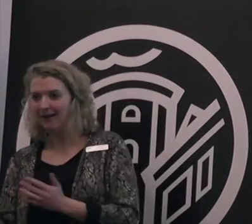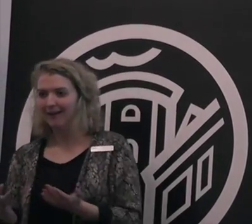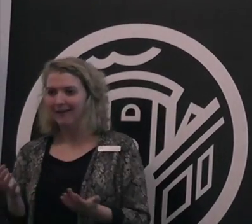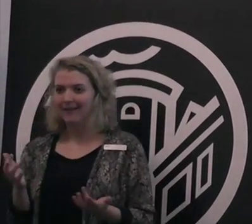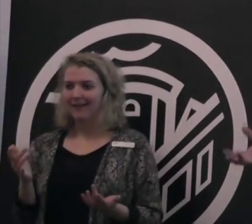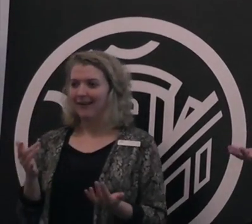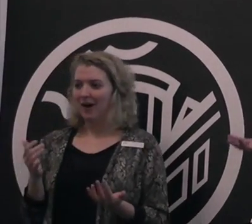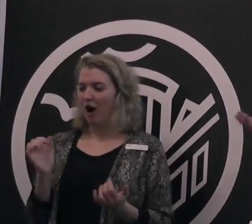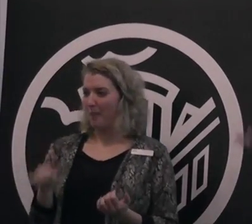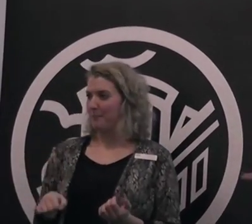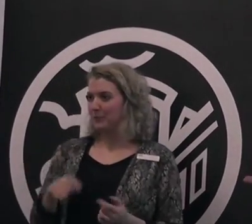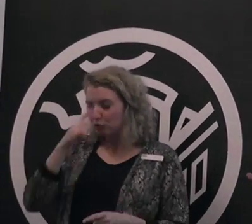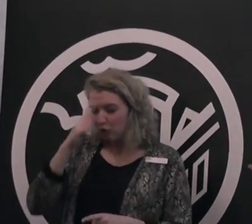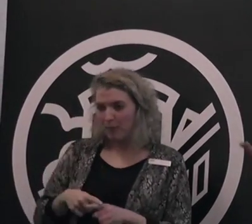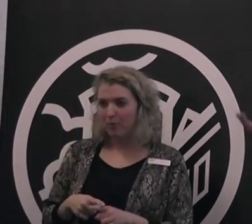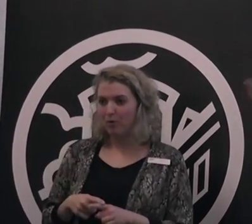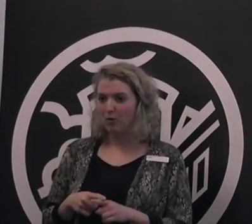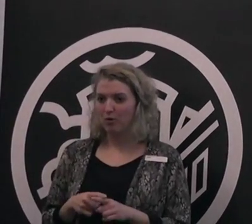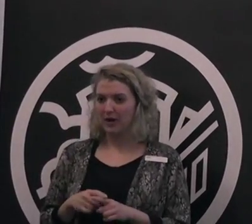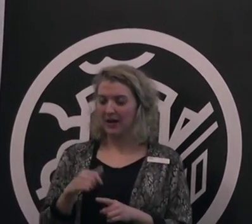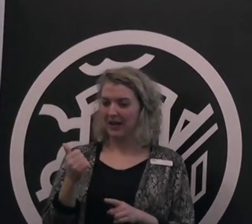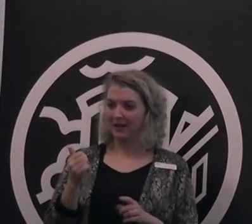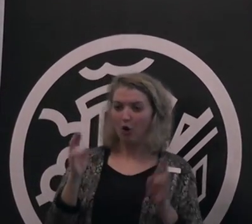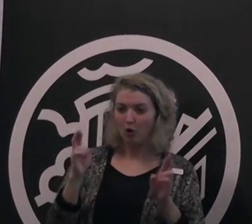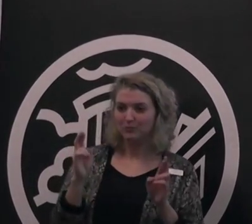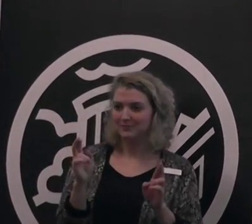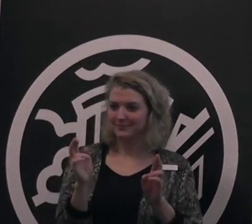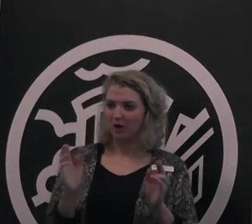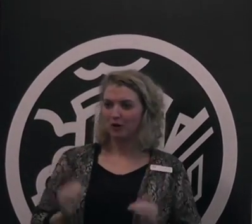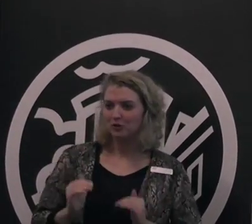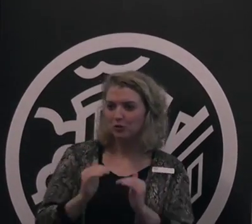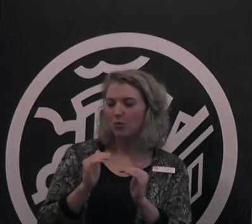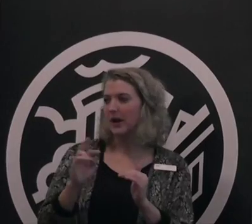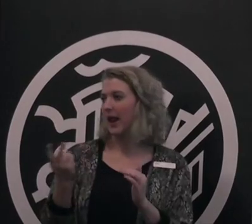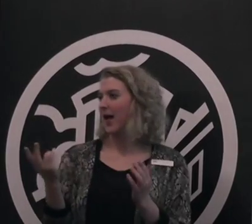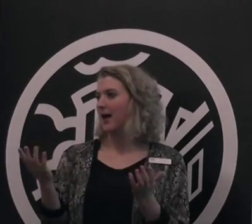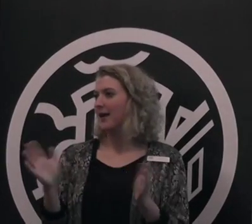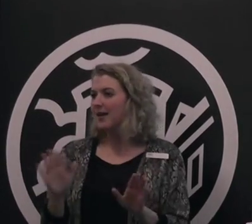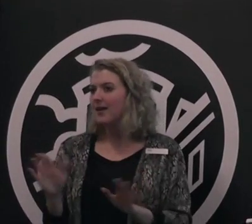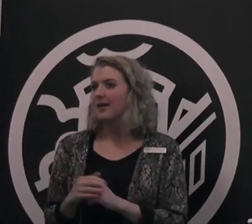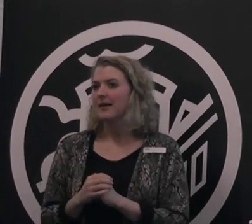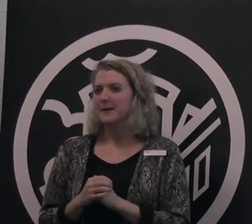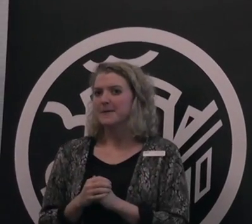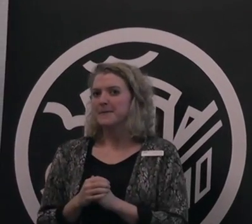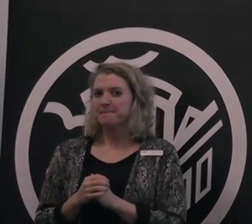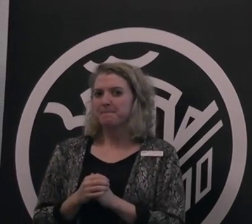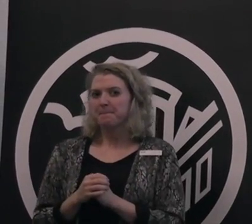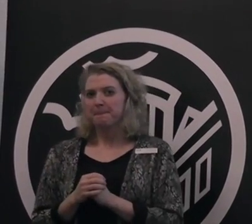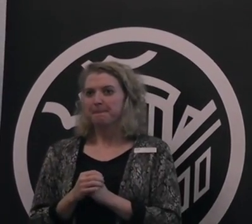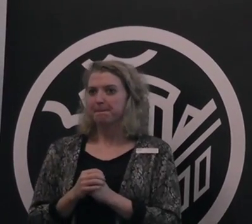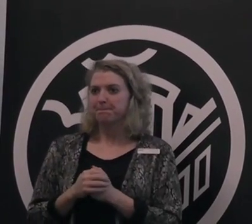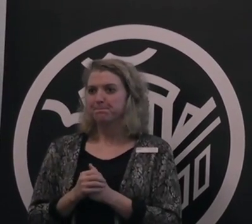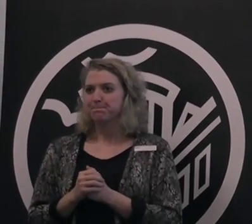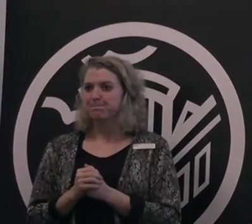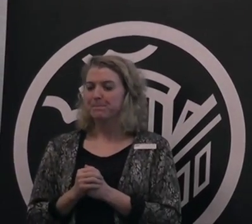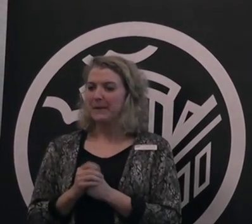have belief in a faith organization or don't, just realize